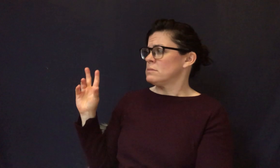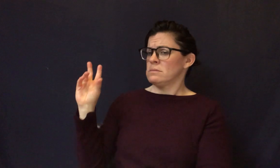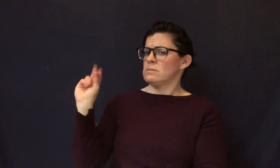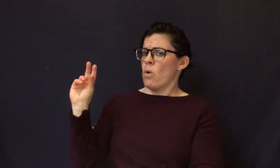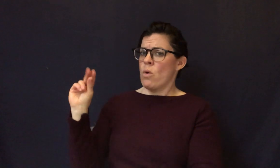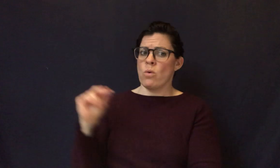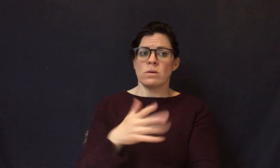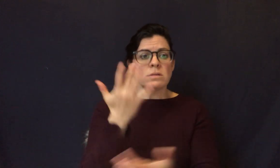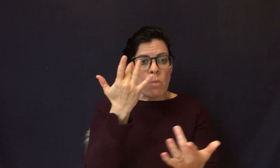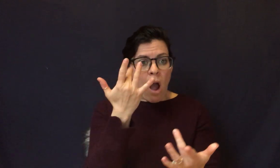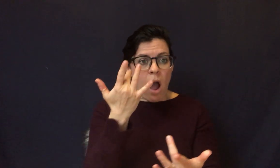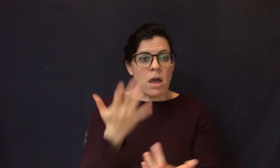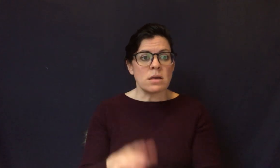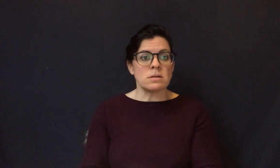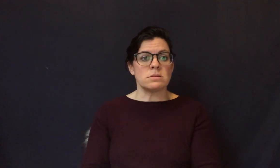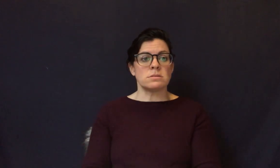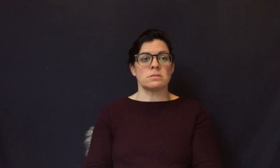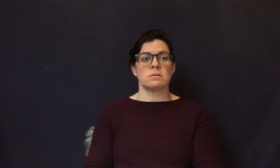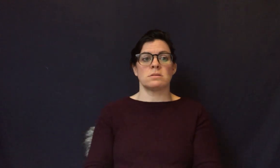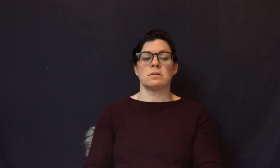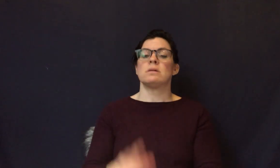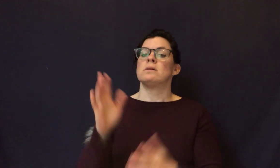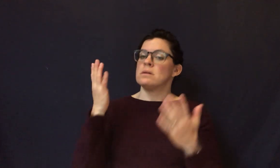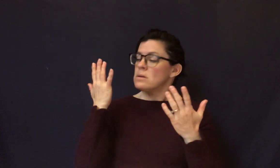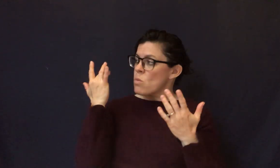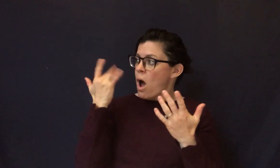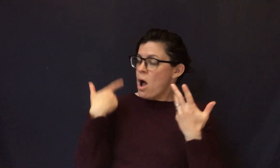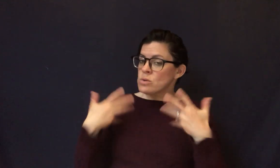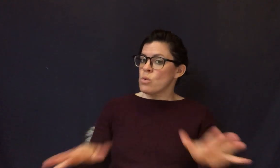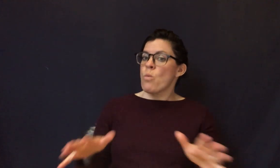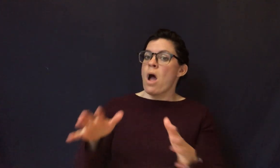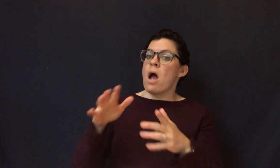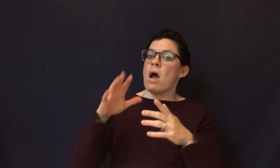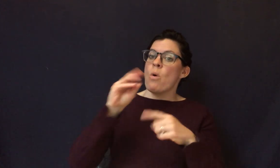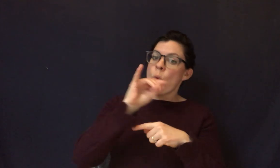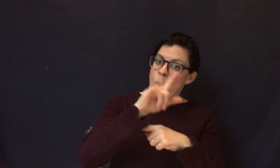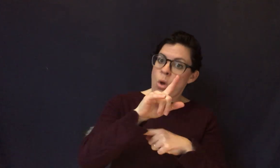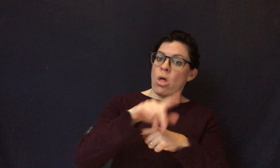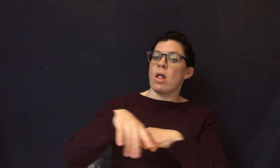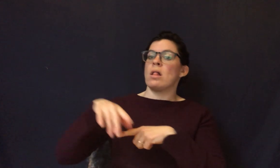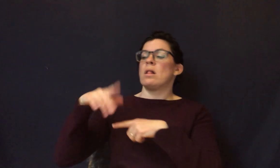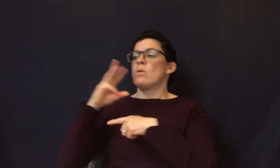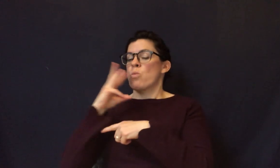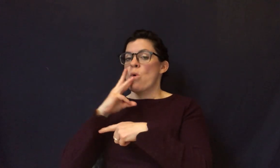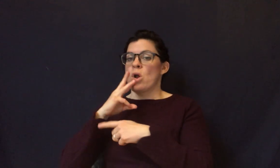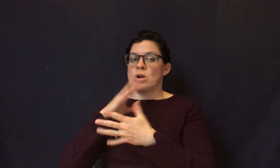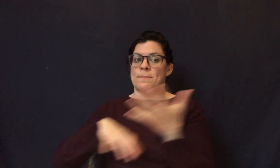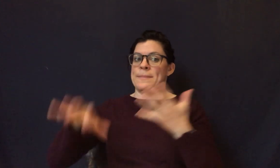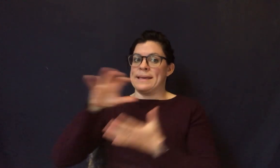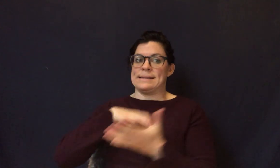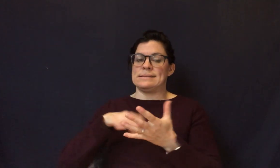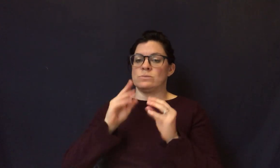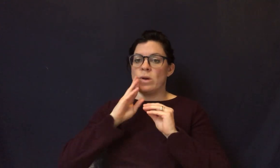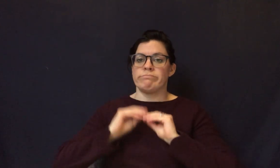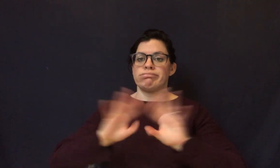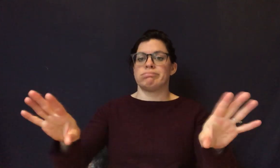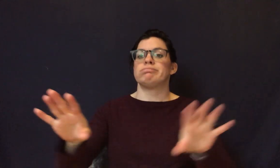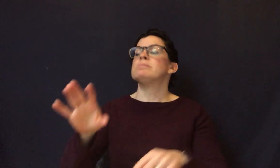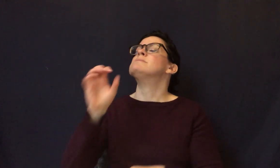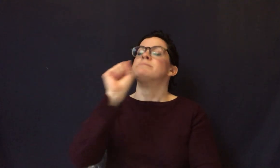with the grease fire. Okay, good point. What else could possibly happen? If it's grease in a pan, it's liquid, right?